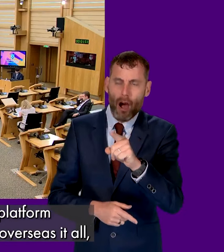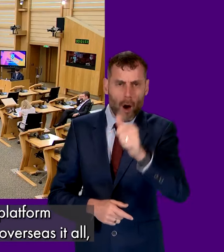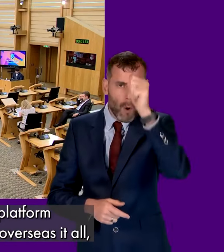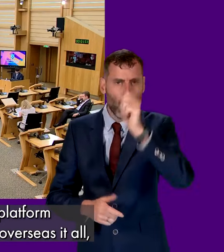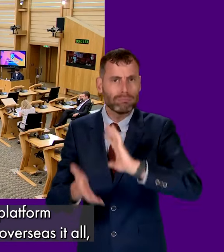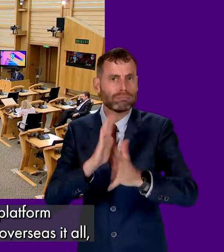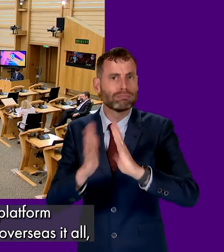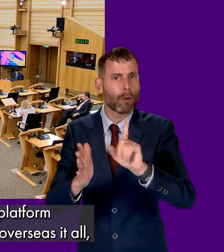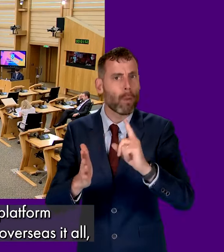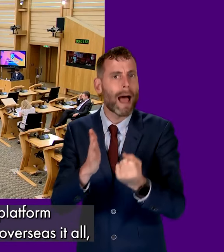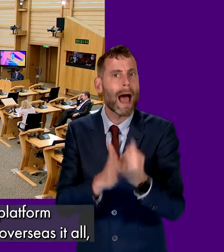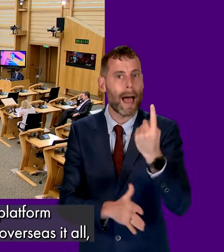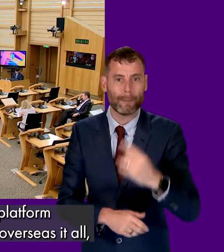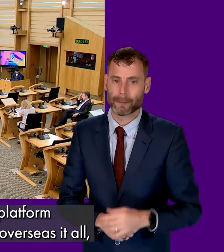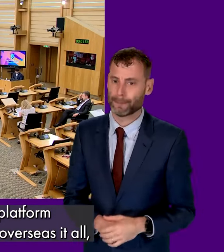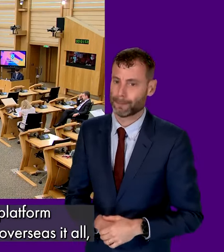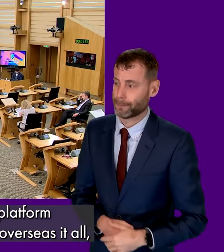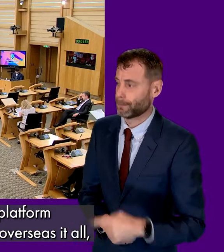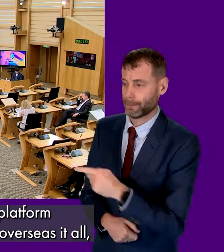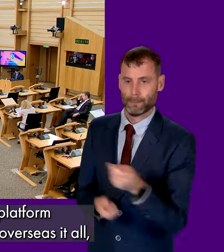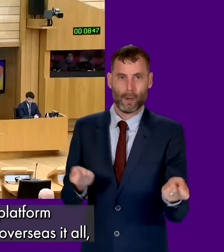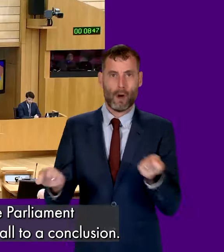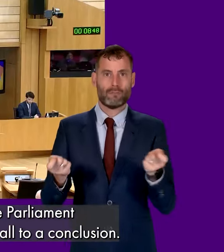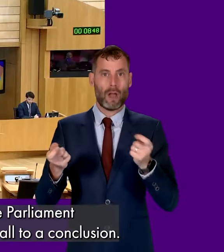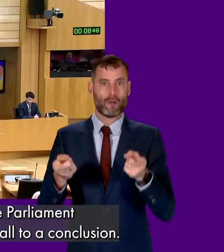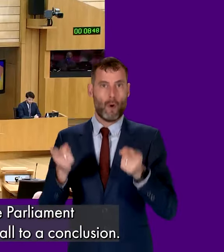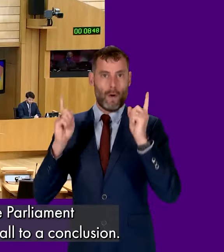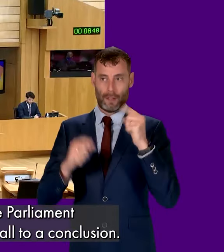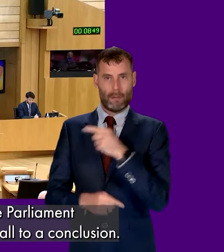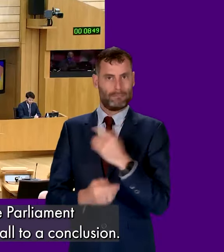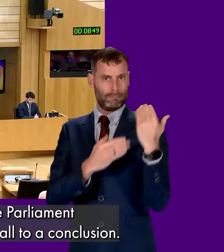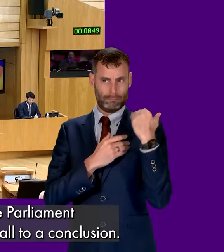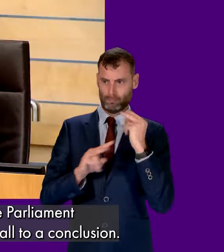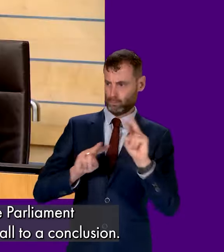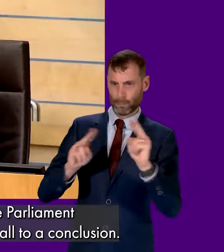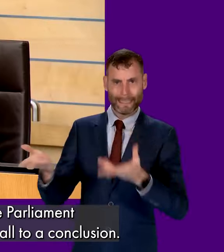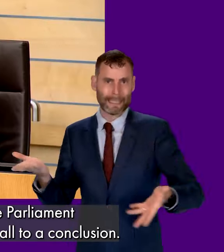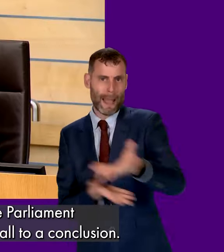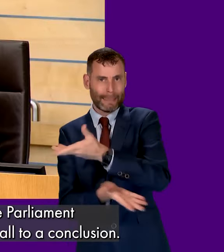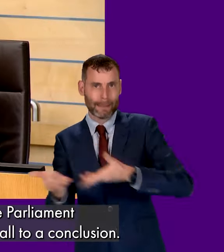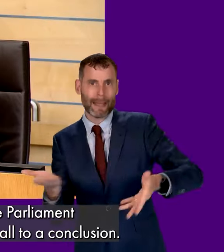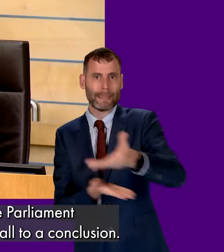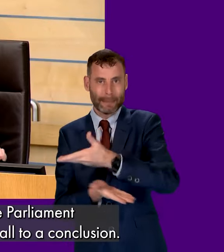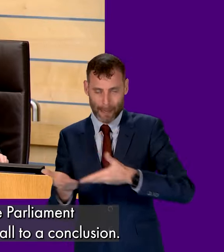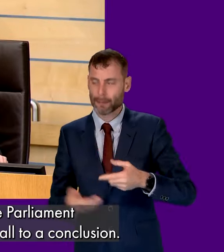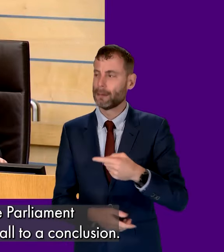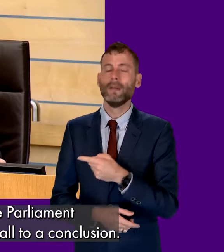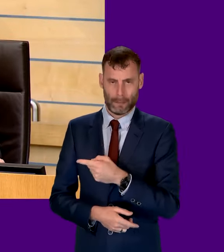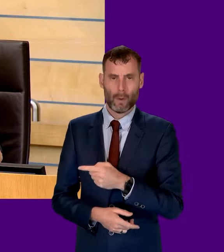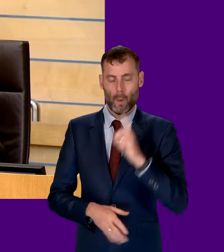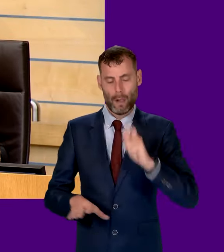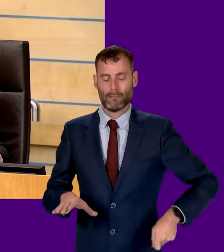From the central platform, our presiding officer oversees it all, with a vision for the Parliament and the authority to bring it all to a